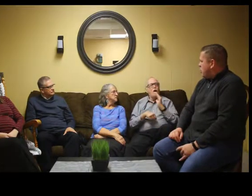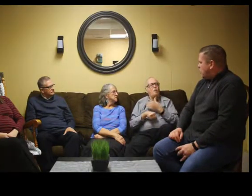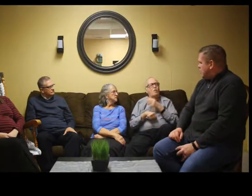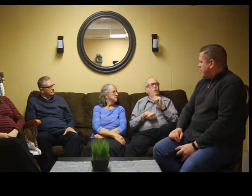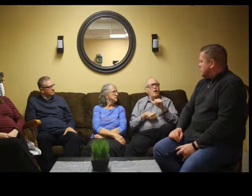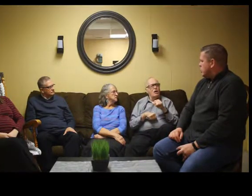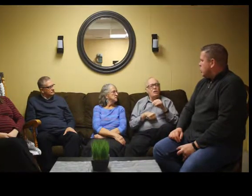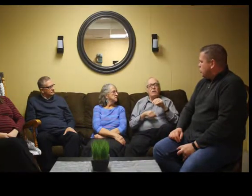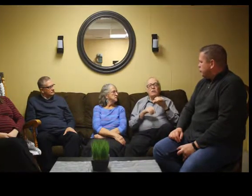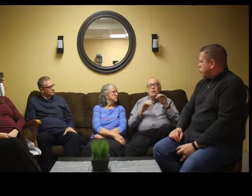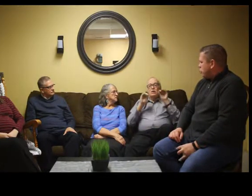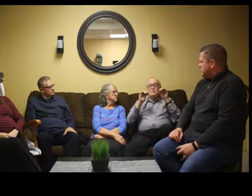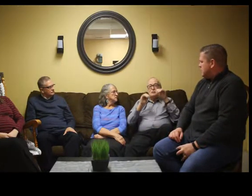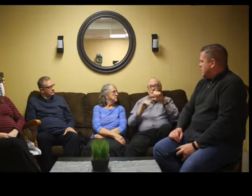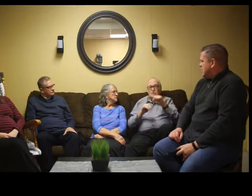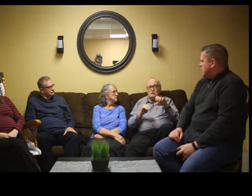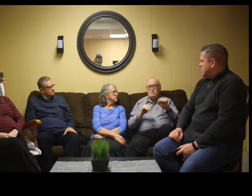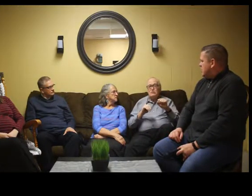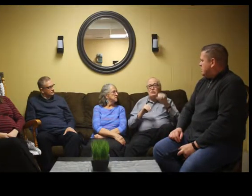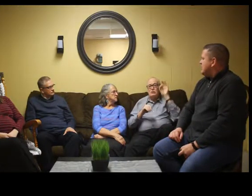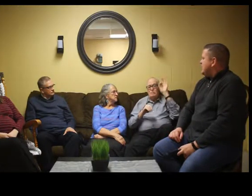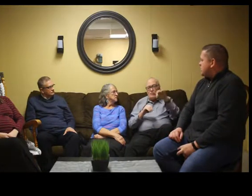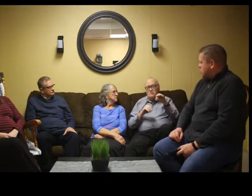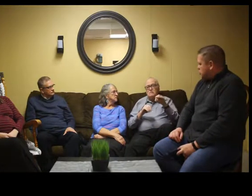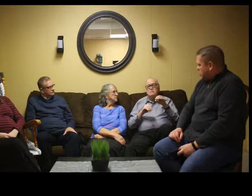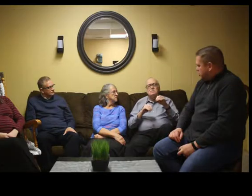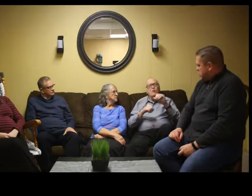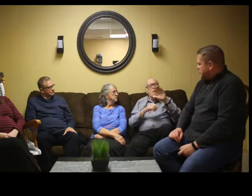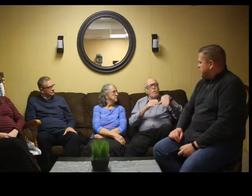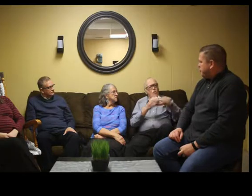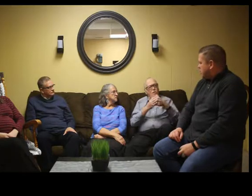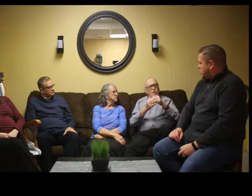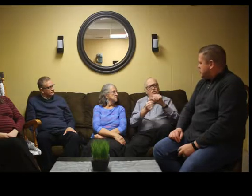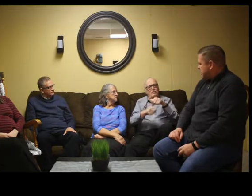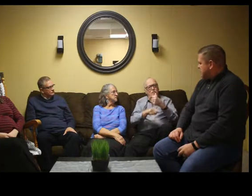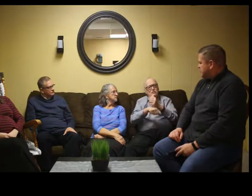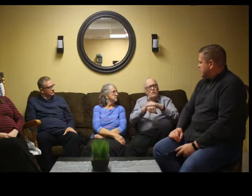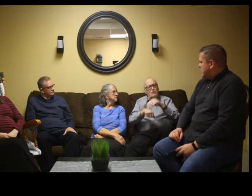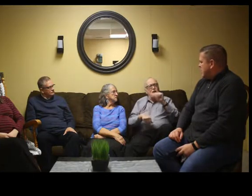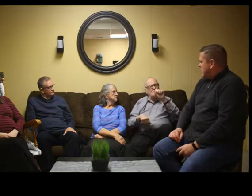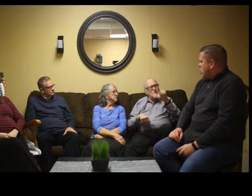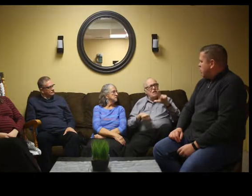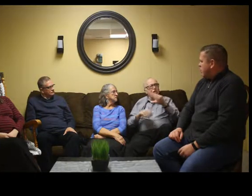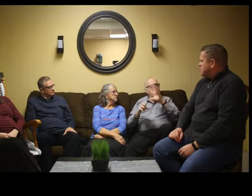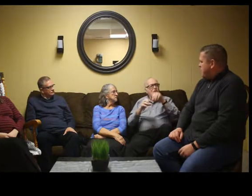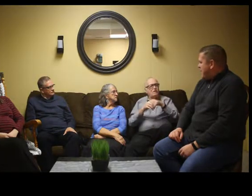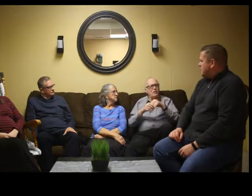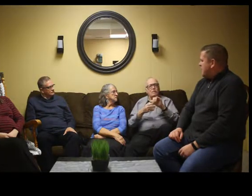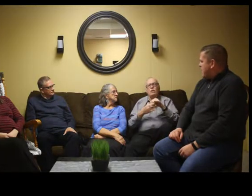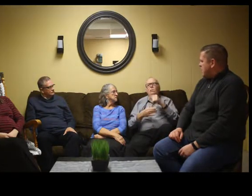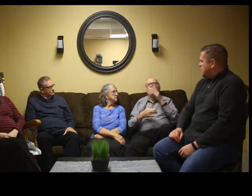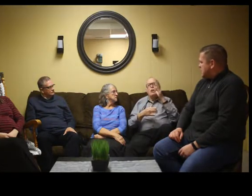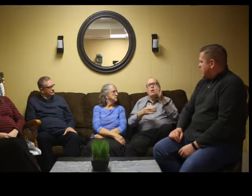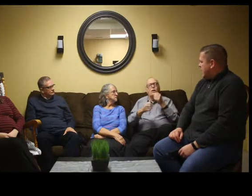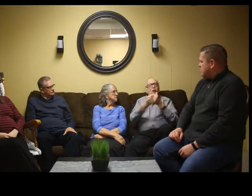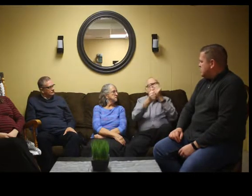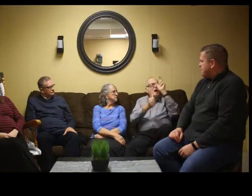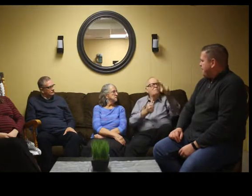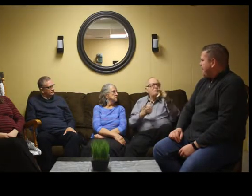own language, on our own terms, you know, to teach Sunday school ourselves, to preach ourselves. And all of that is based on American Sign Language, and